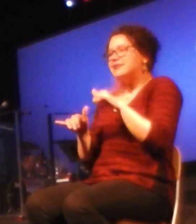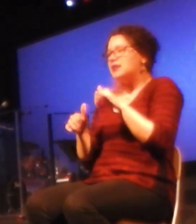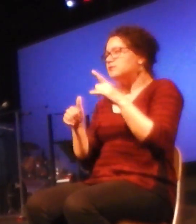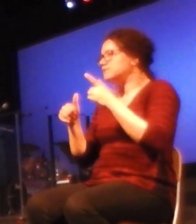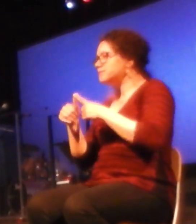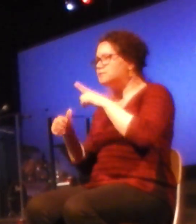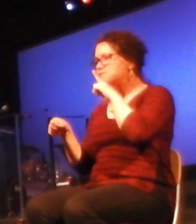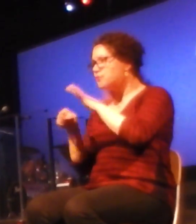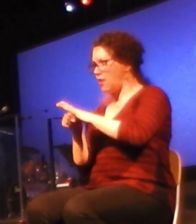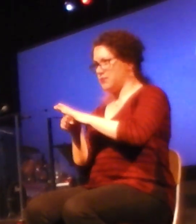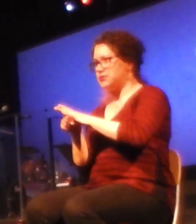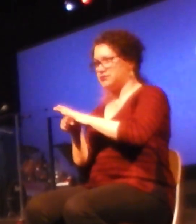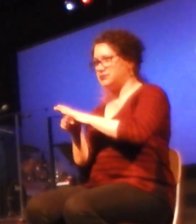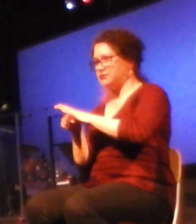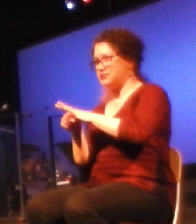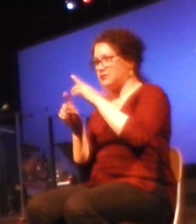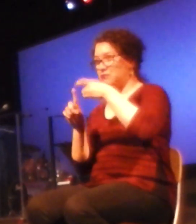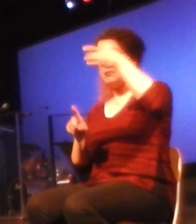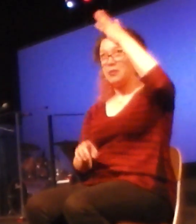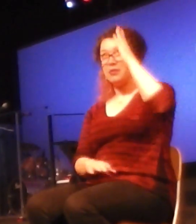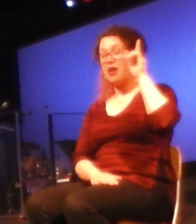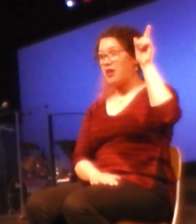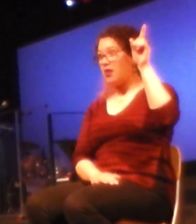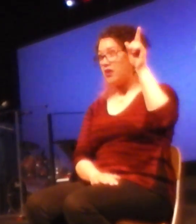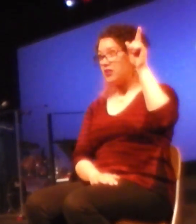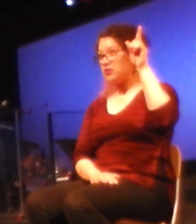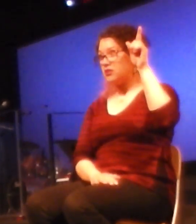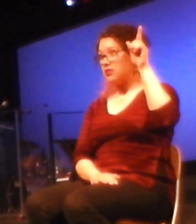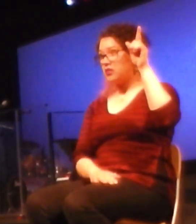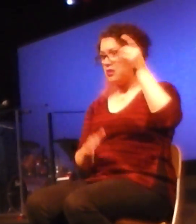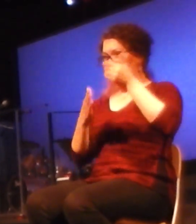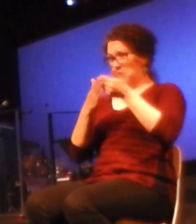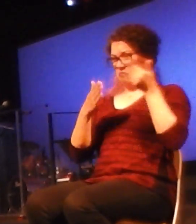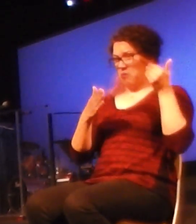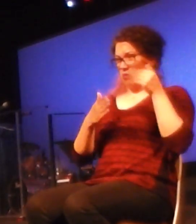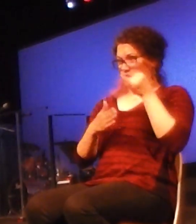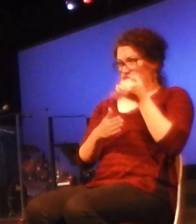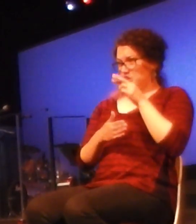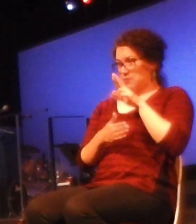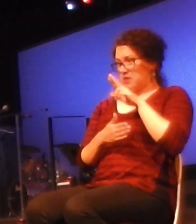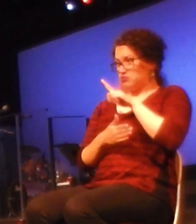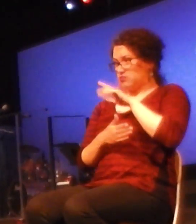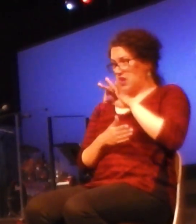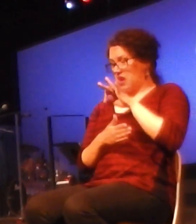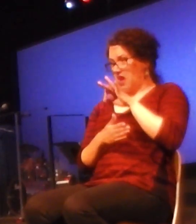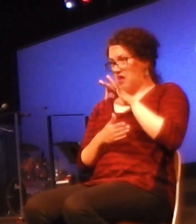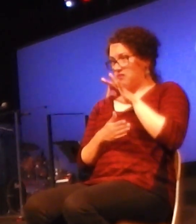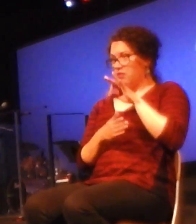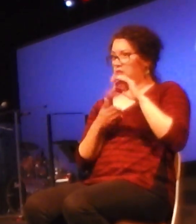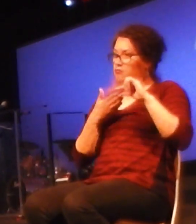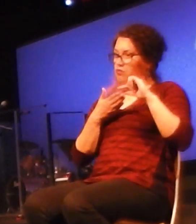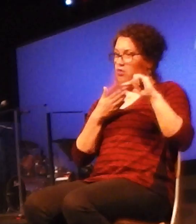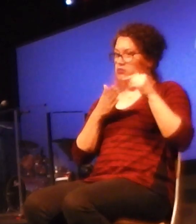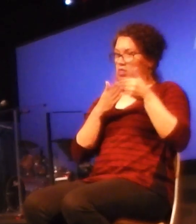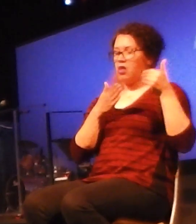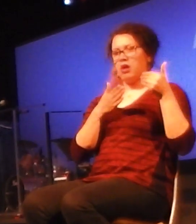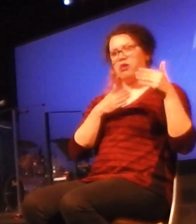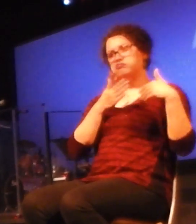in Jeremiah 29, where Jeremiah 29 is just filled with this doomsday message,